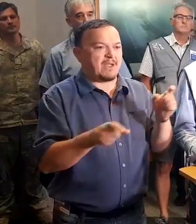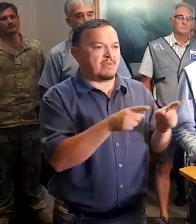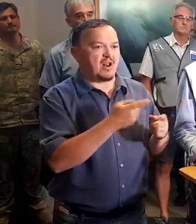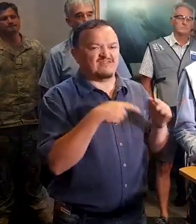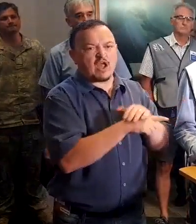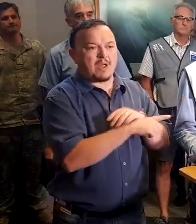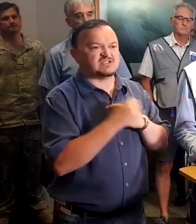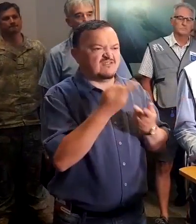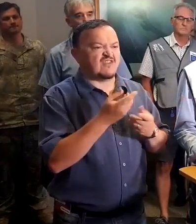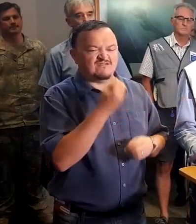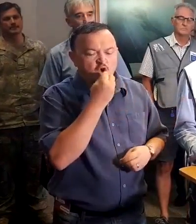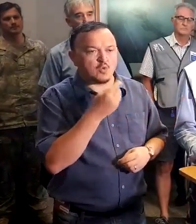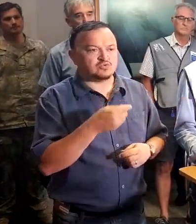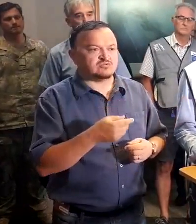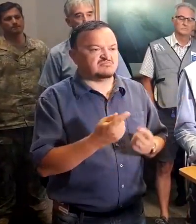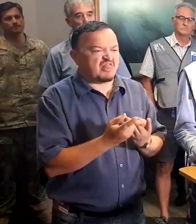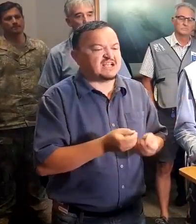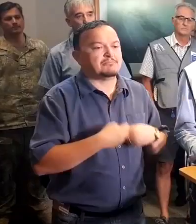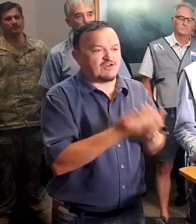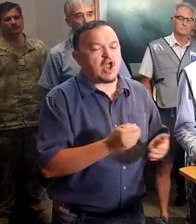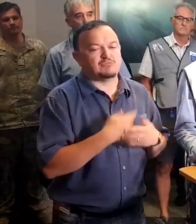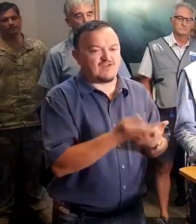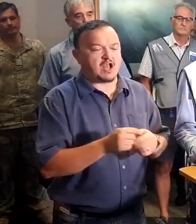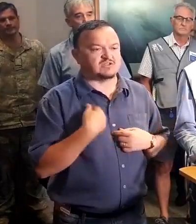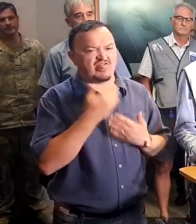putting into also support our community.